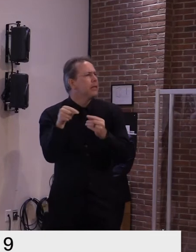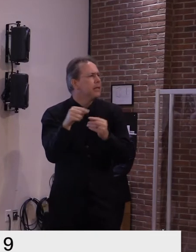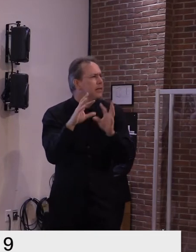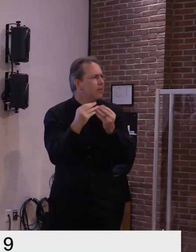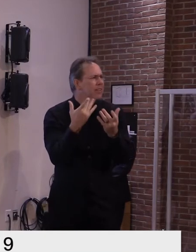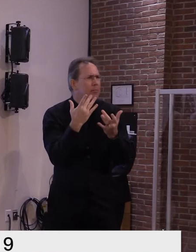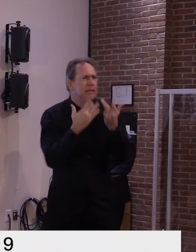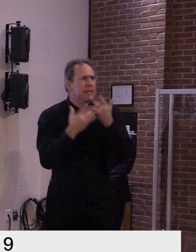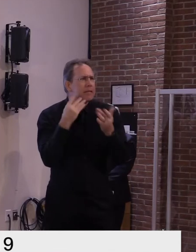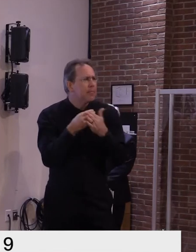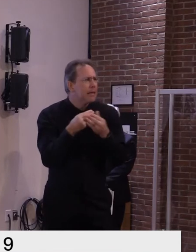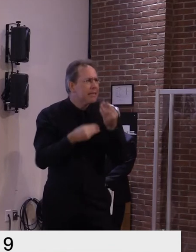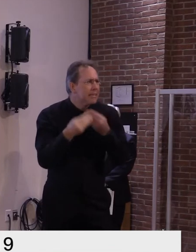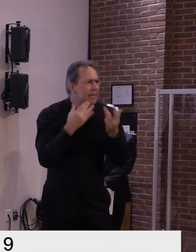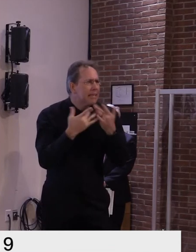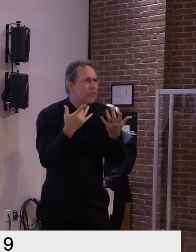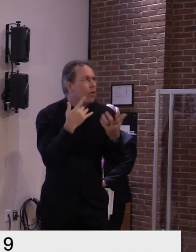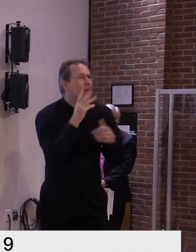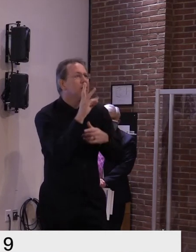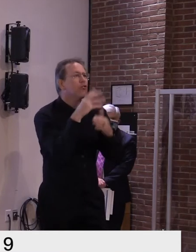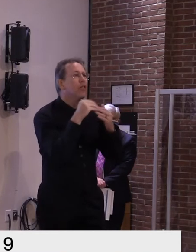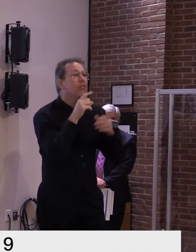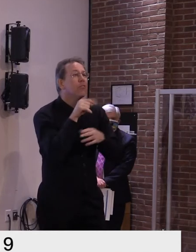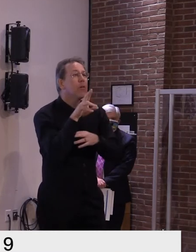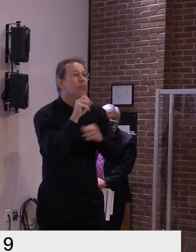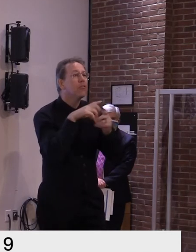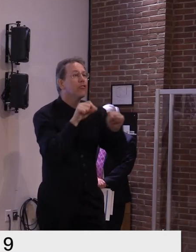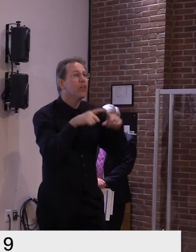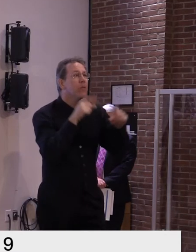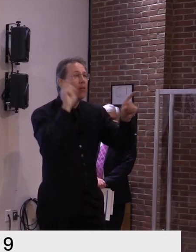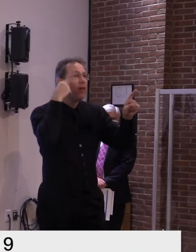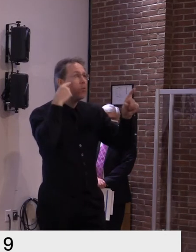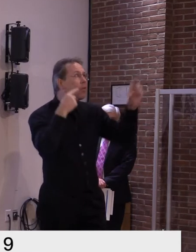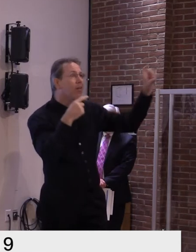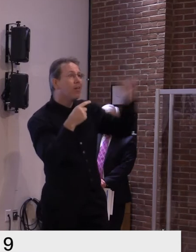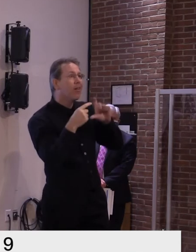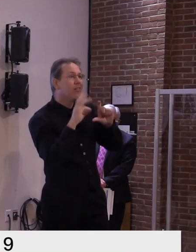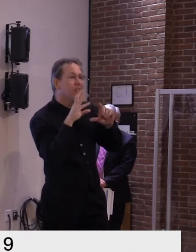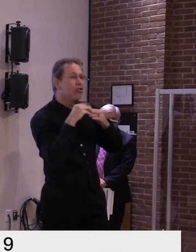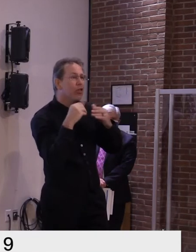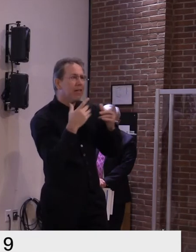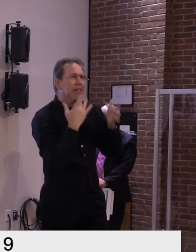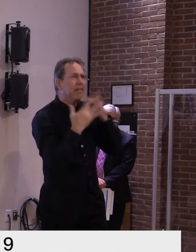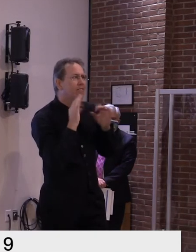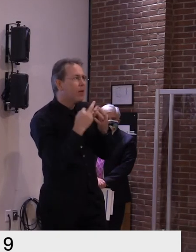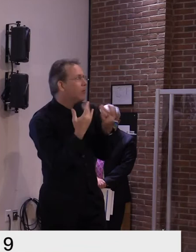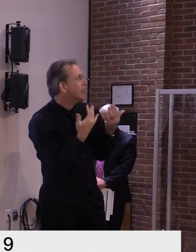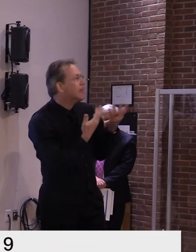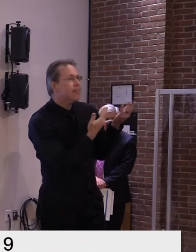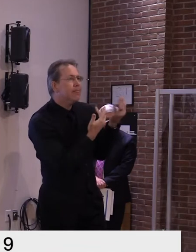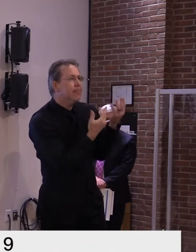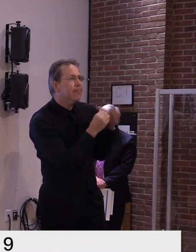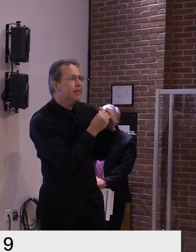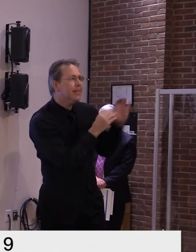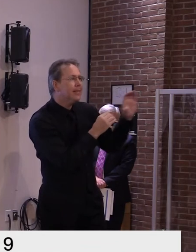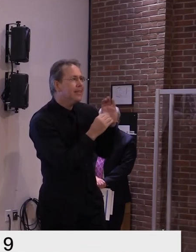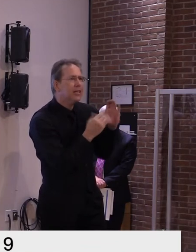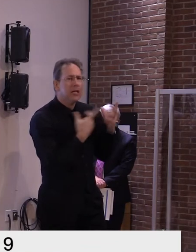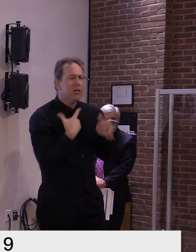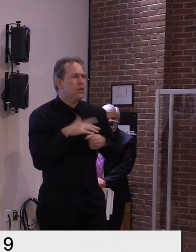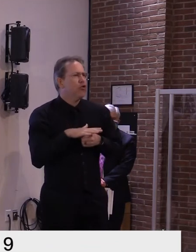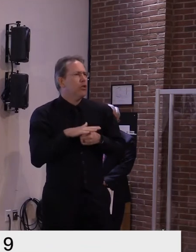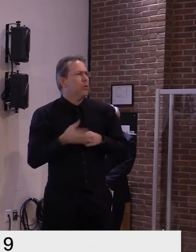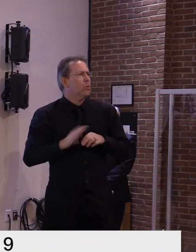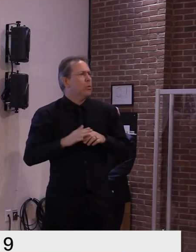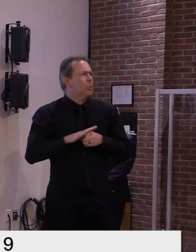And this woman says the problem is causing a lot of stress and people are losing housing in the